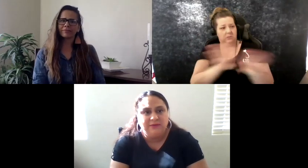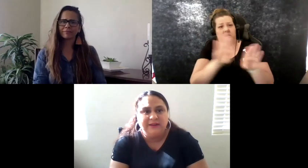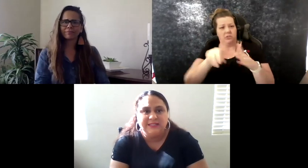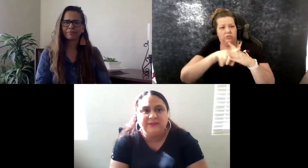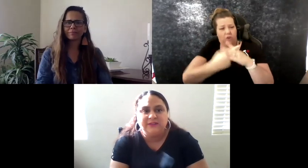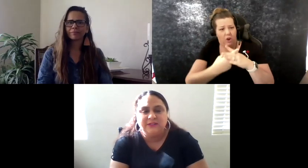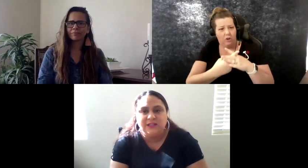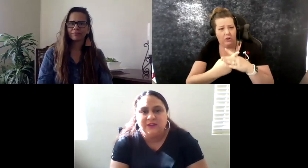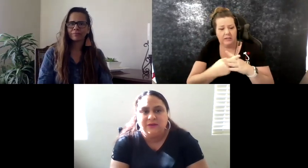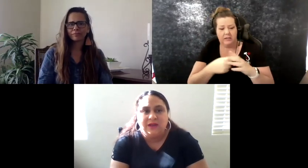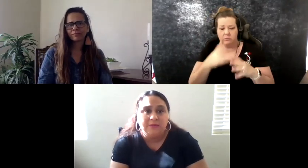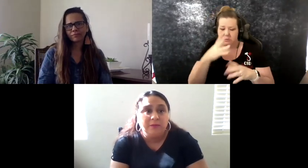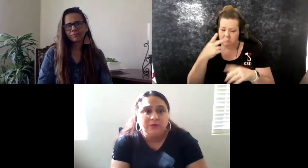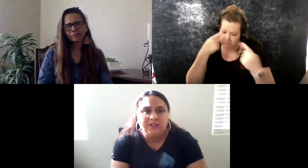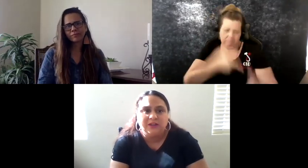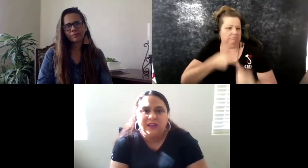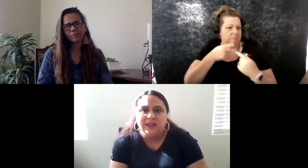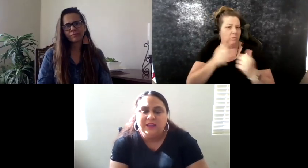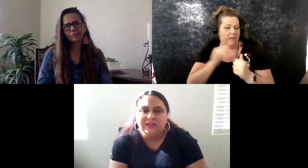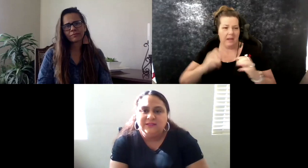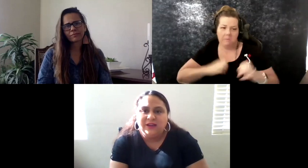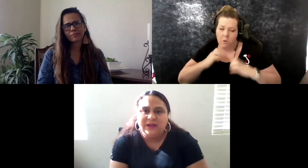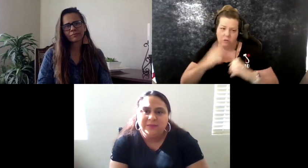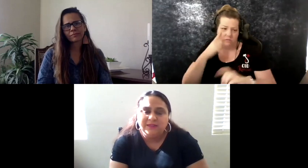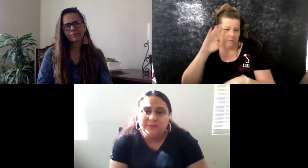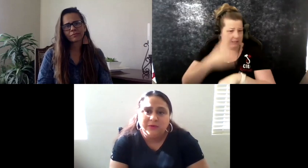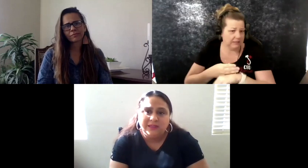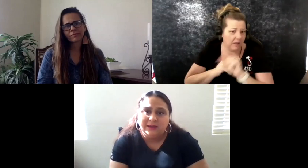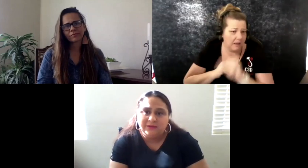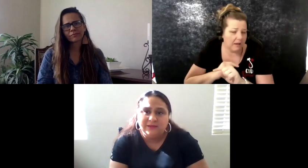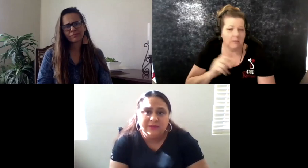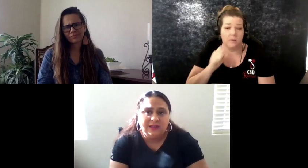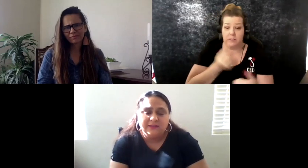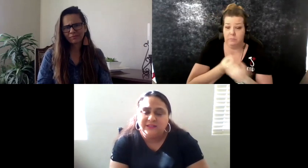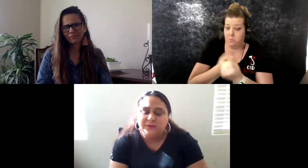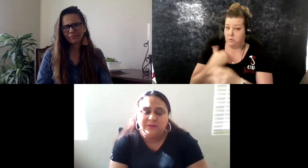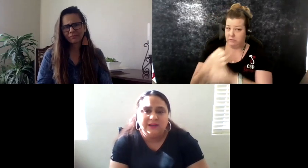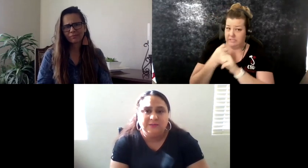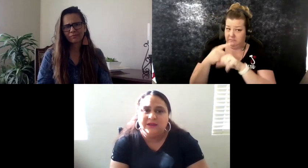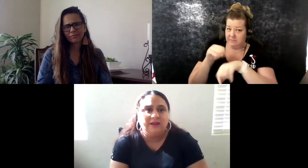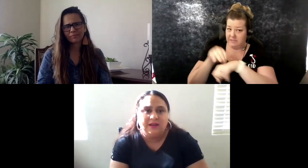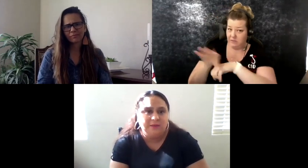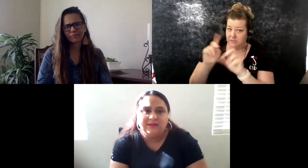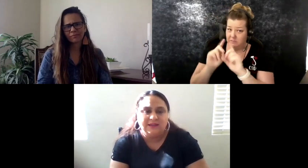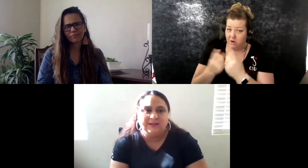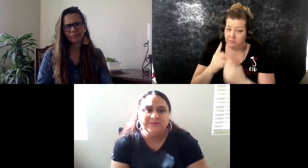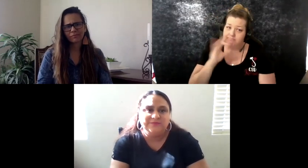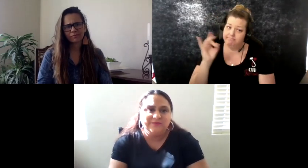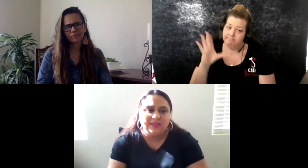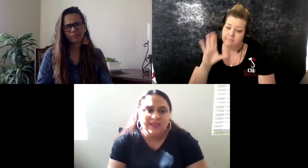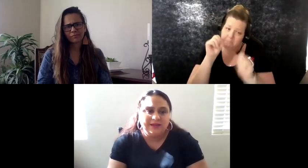It was very difficult, emotionally. So the support that I received from the counseling department has been